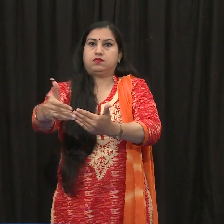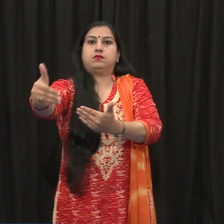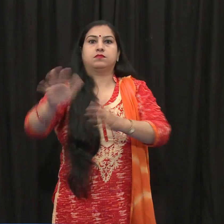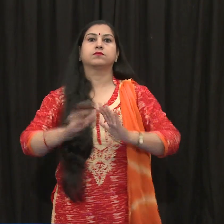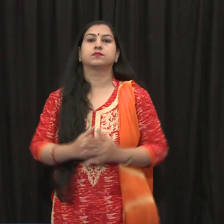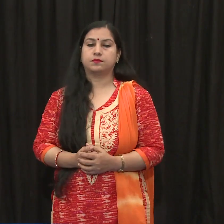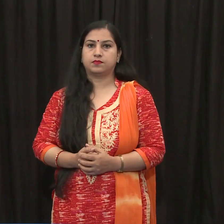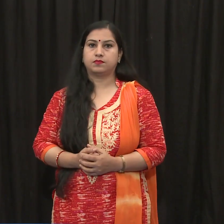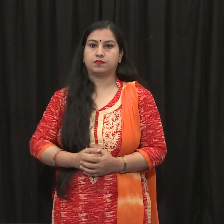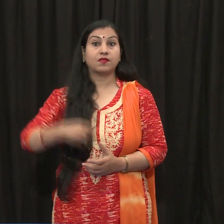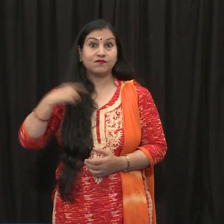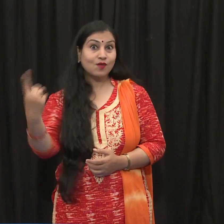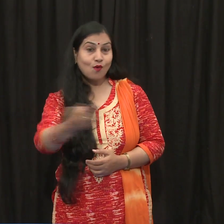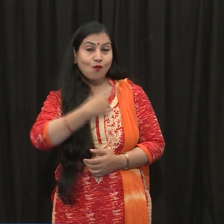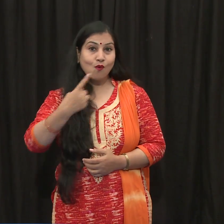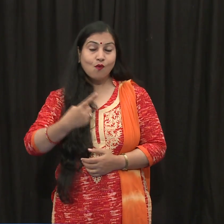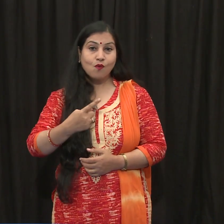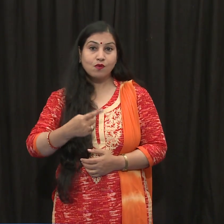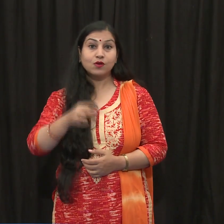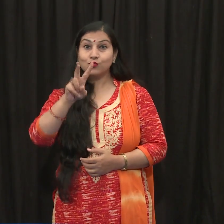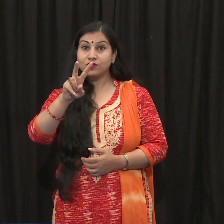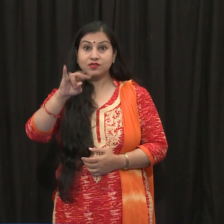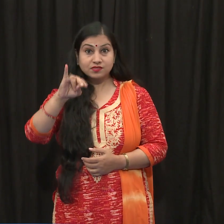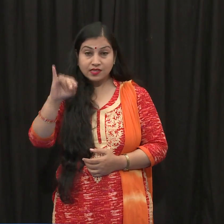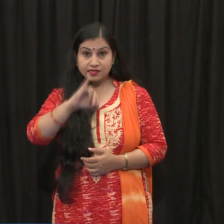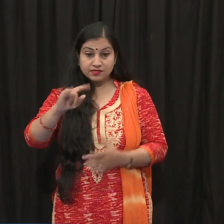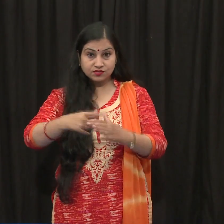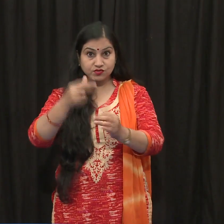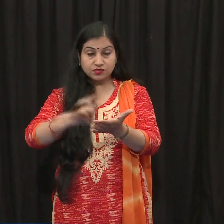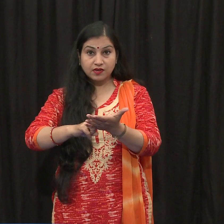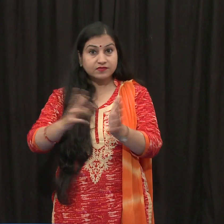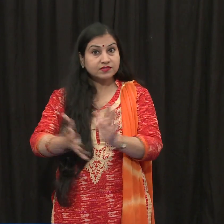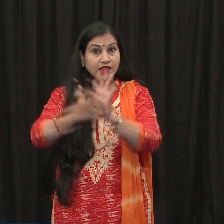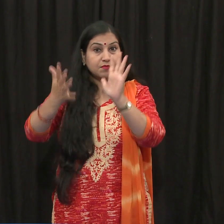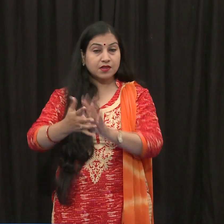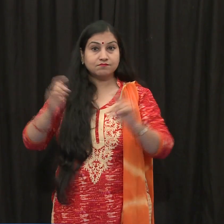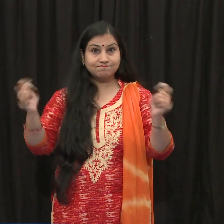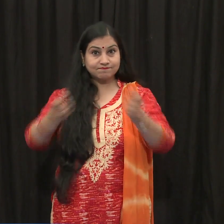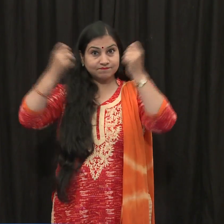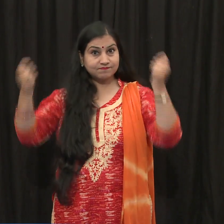We celebrate the 26th January as Republic Day every year.